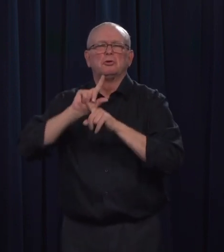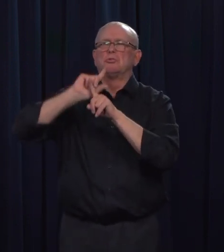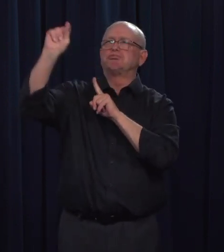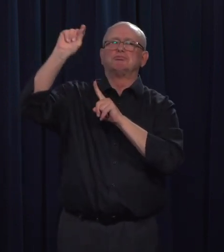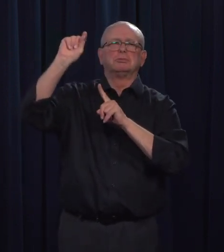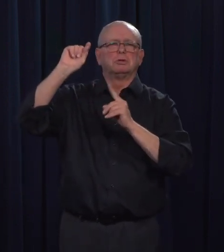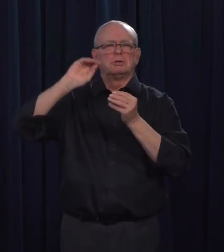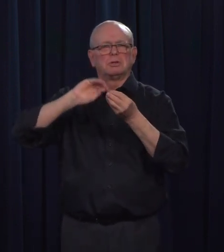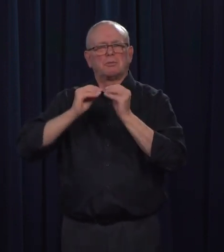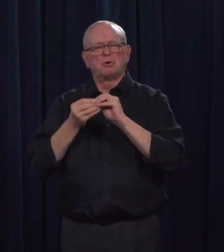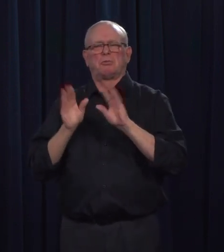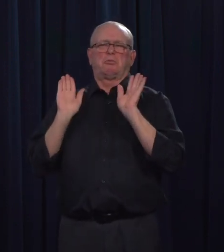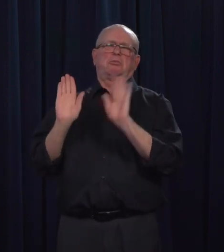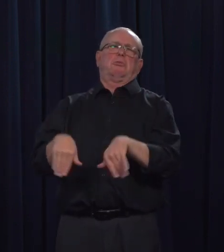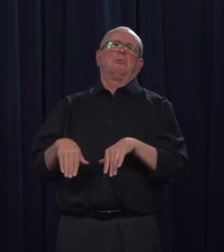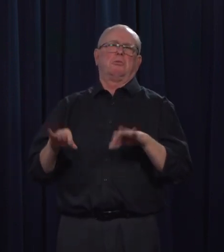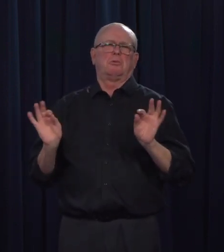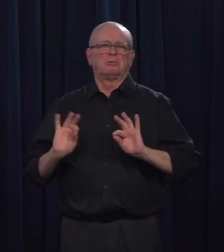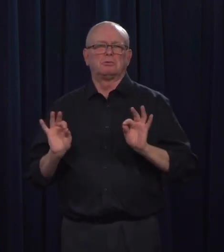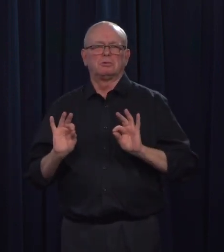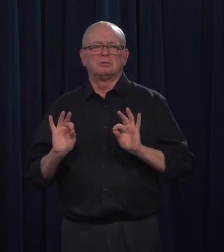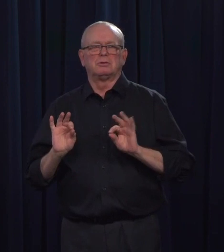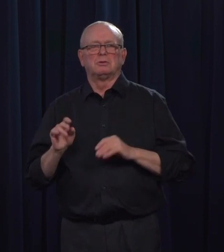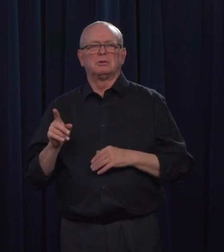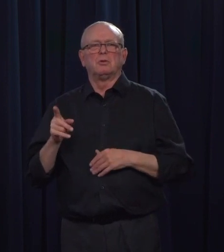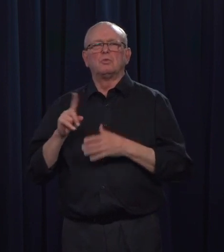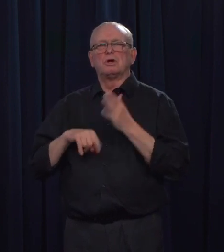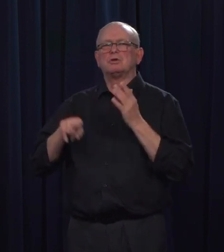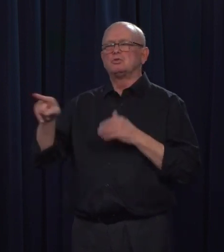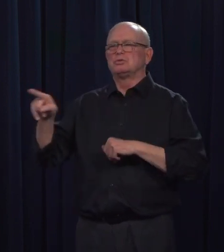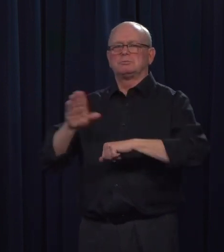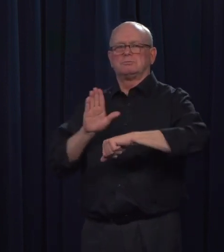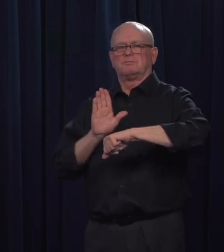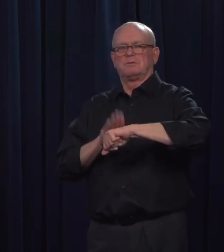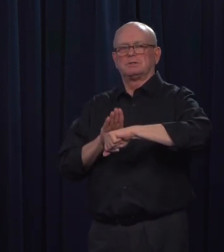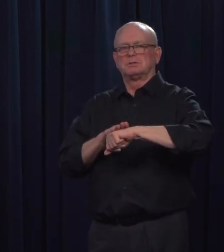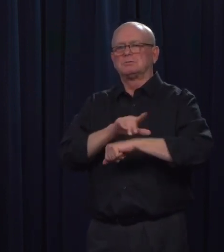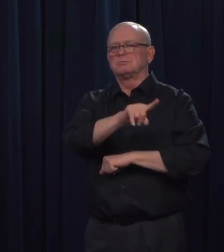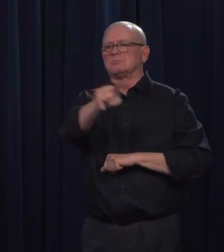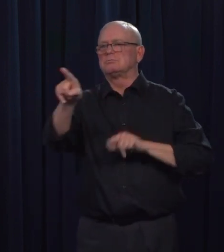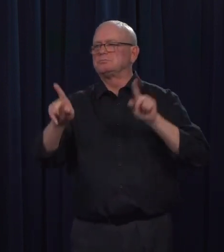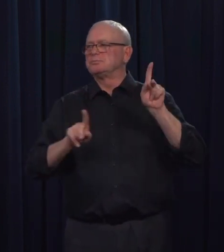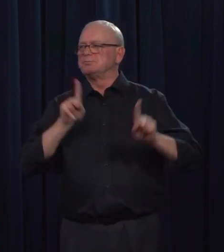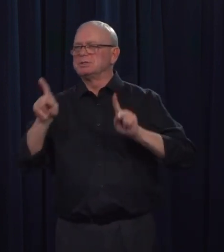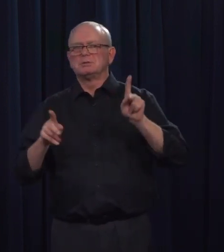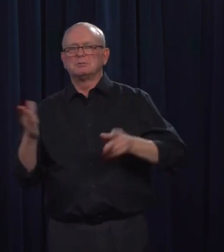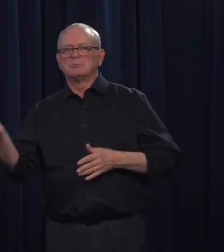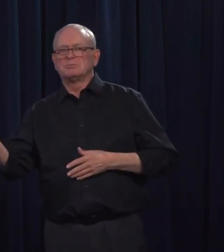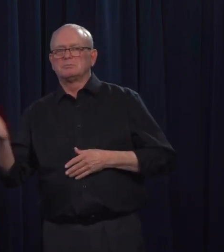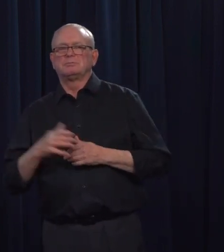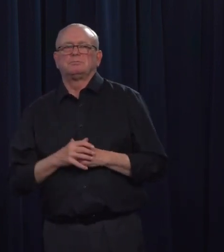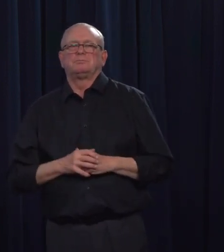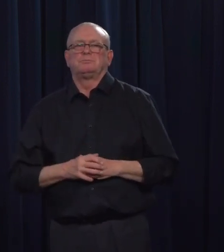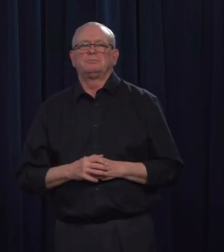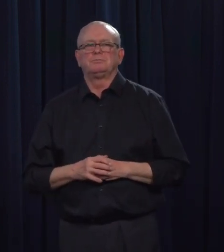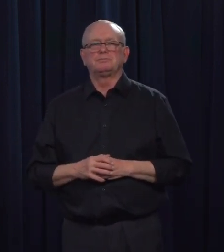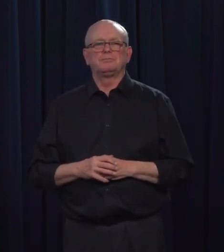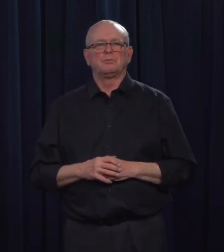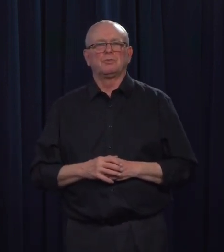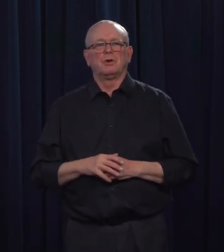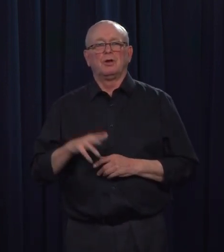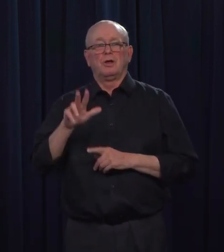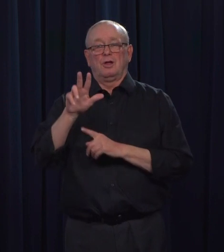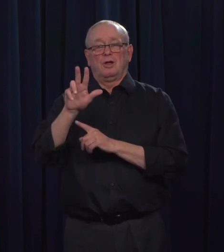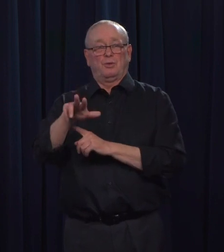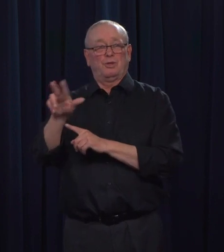say. The first thing I would say is that with, as of today, 33 cases where we don't know where they acquired disease, it's clear